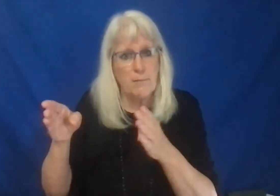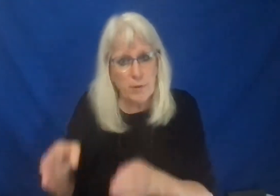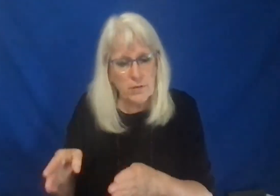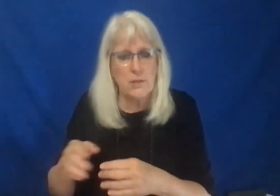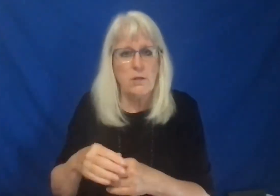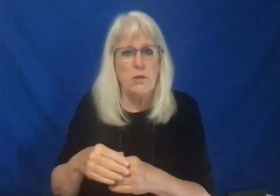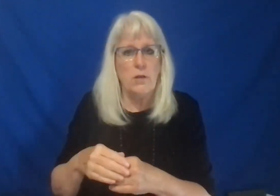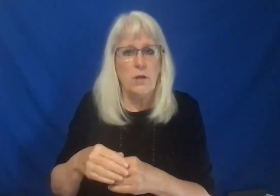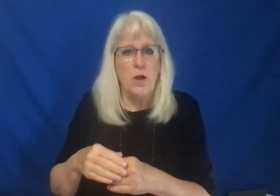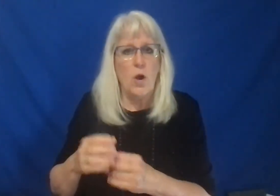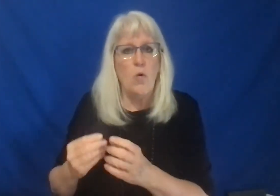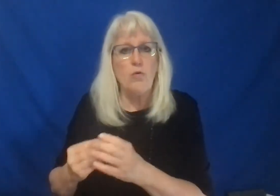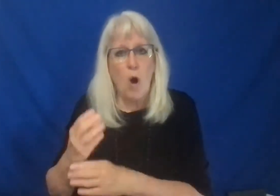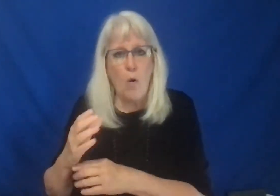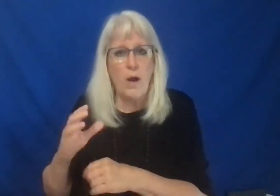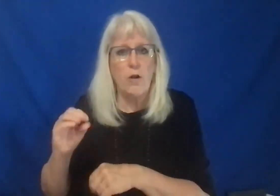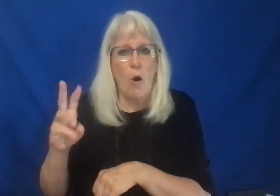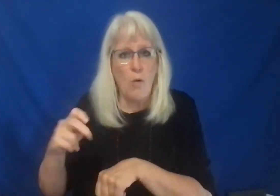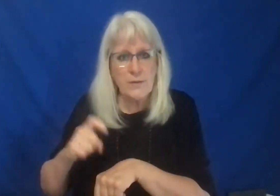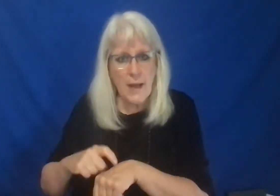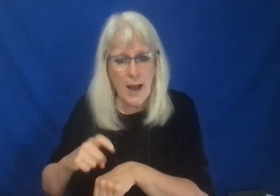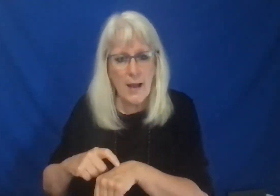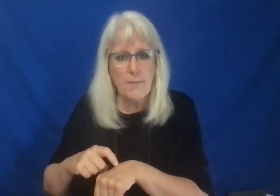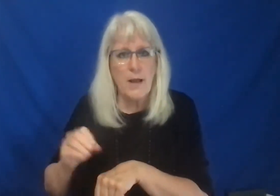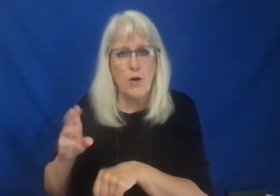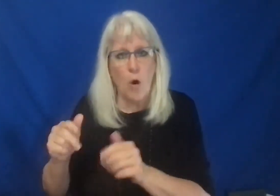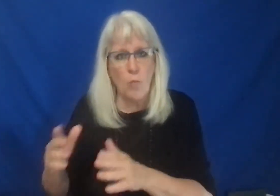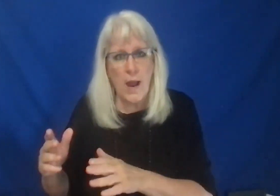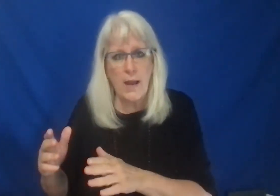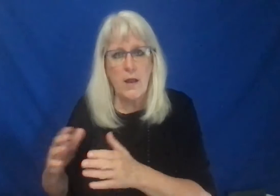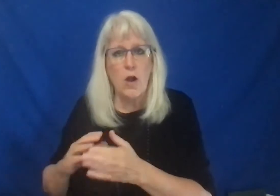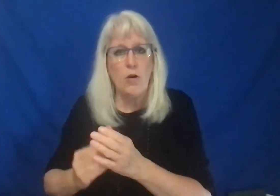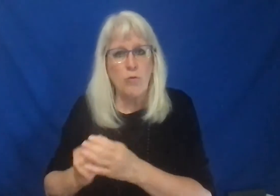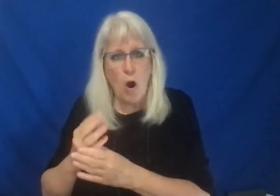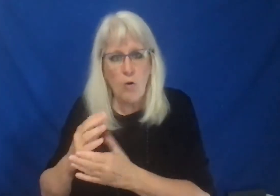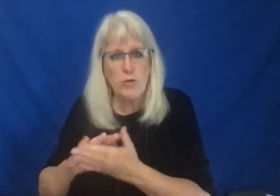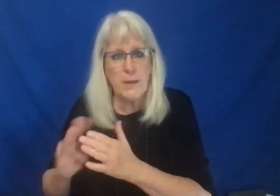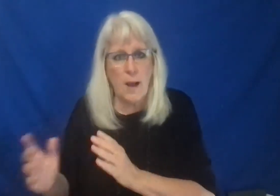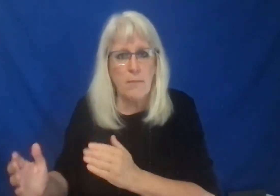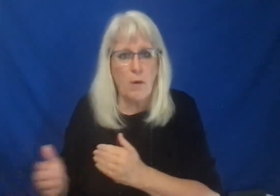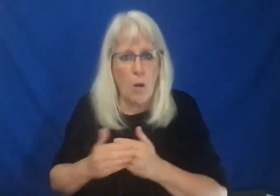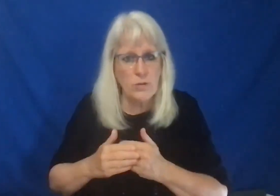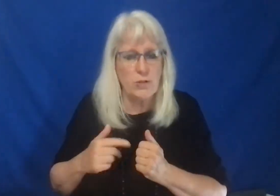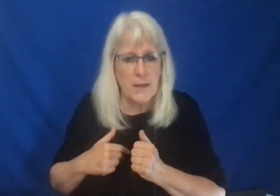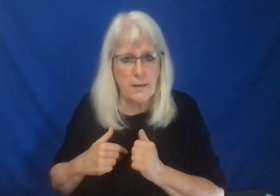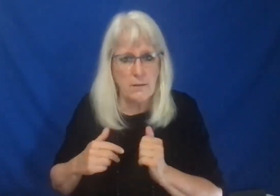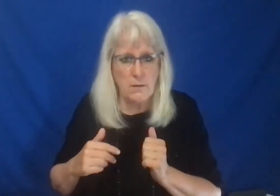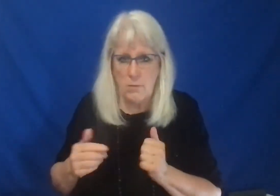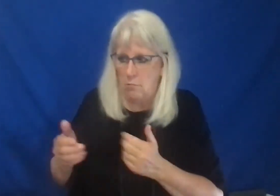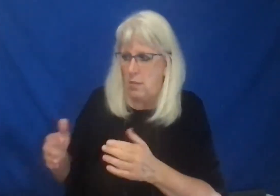towards me in her own way and her own pace. And it also allows me to know when to give, when